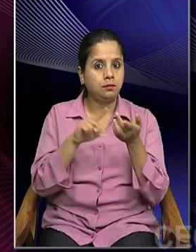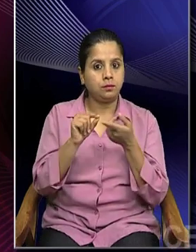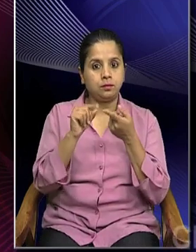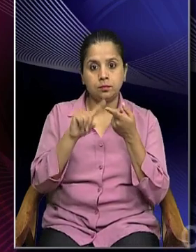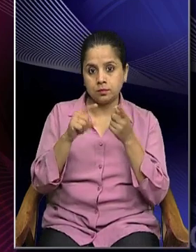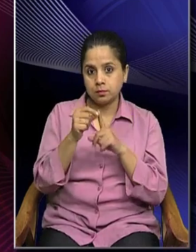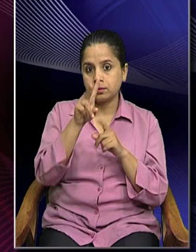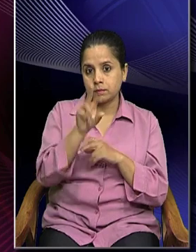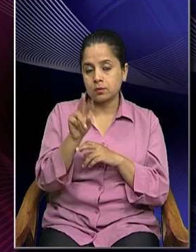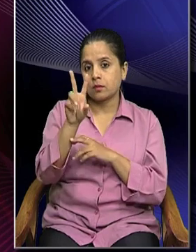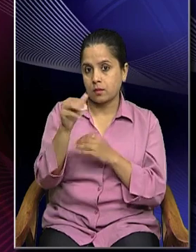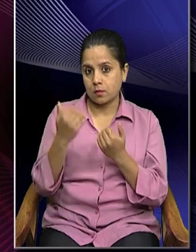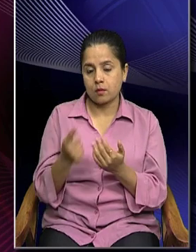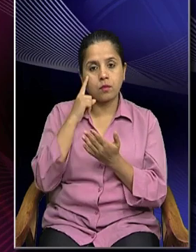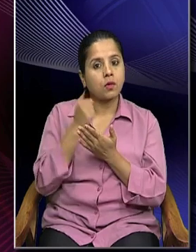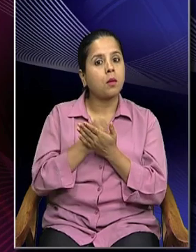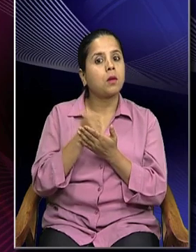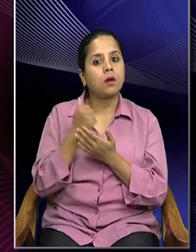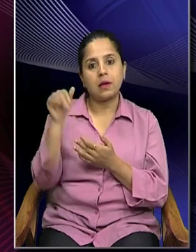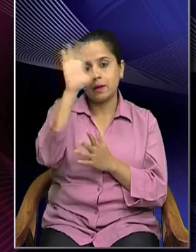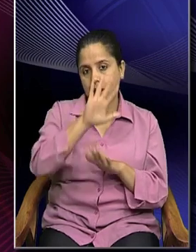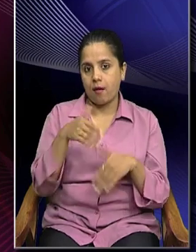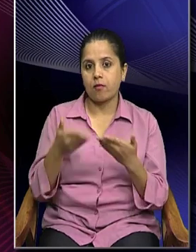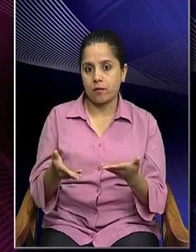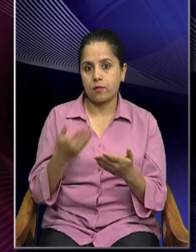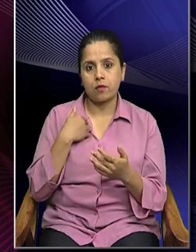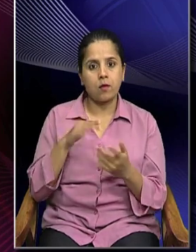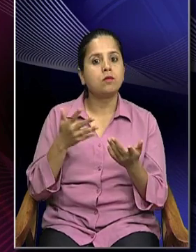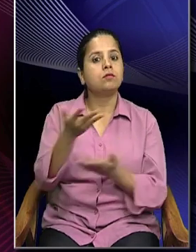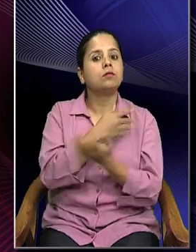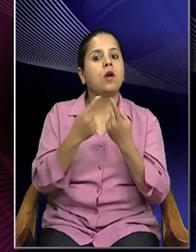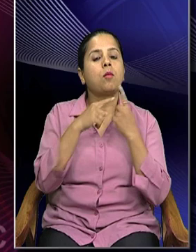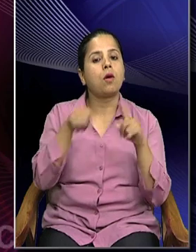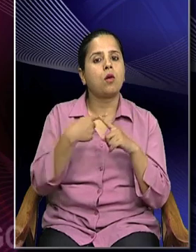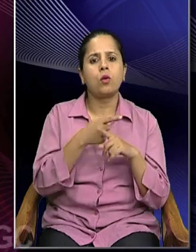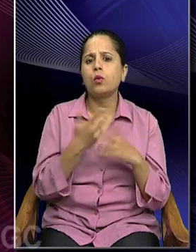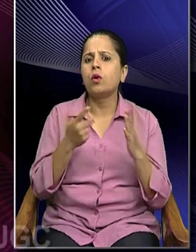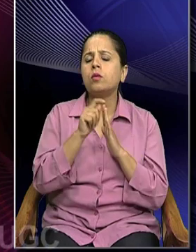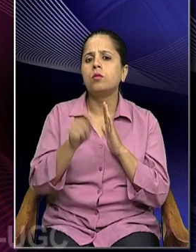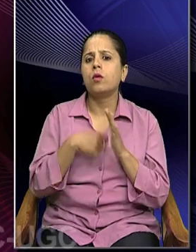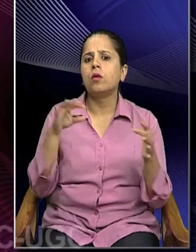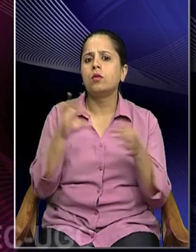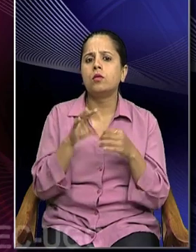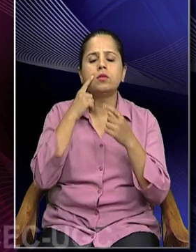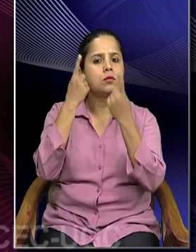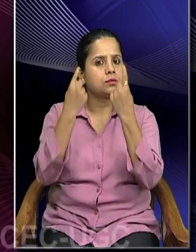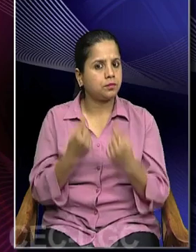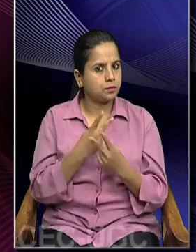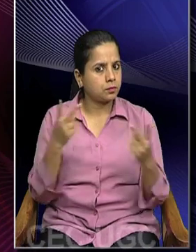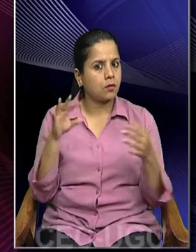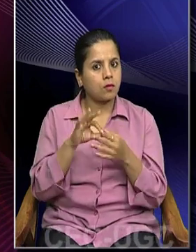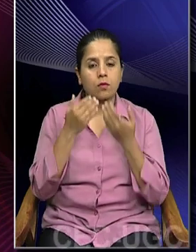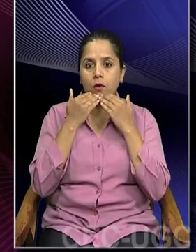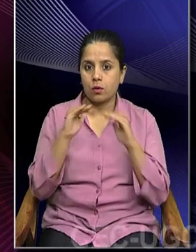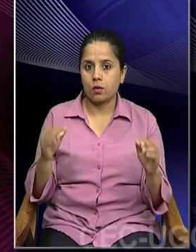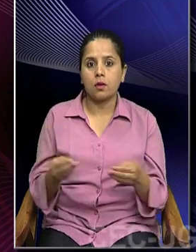2020, it has been practiced in India. Like we have discussed about what is a project-based assessment. In this, the students